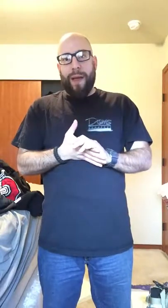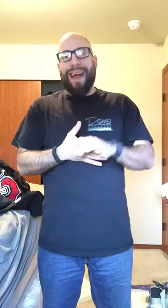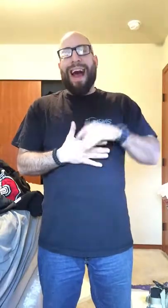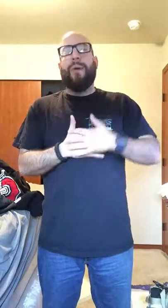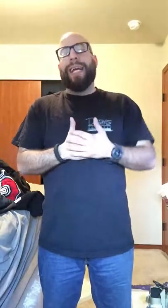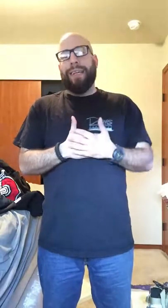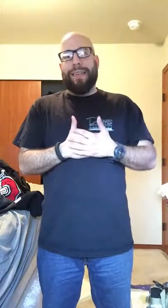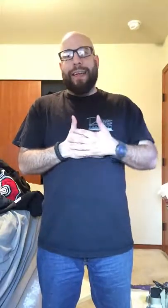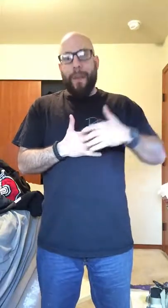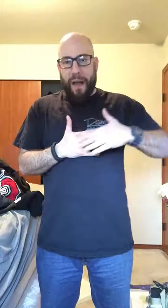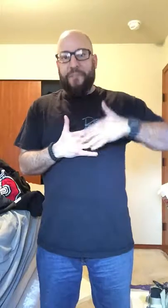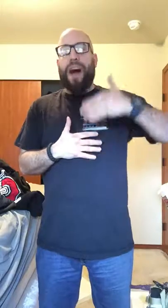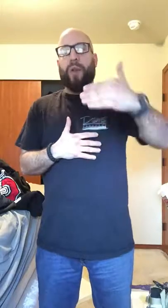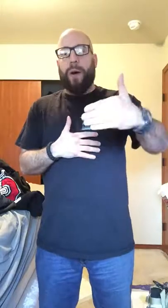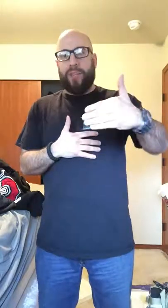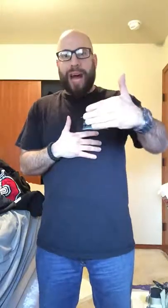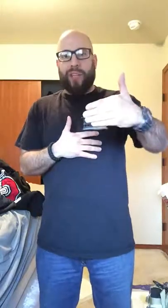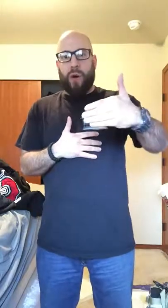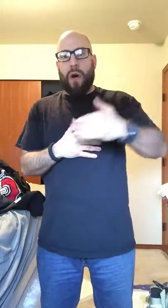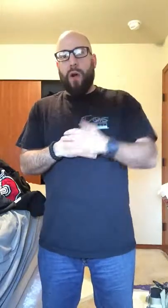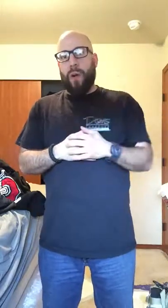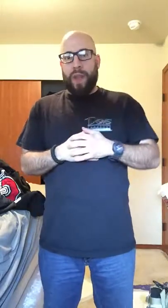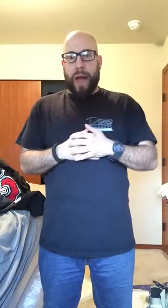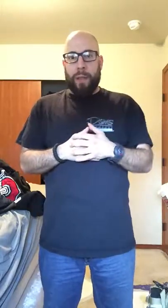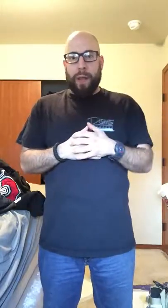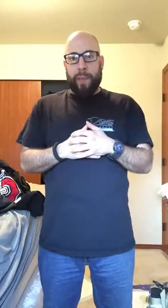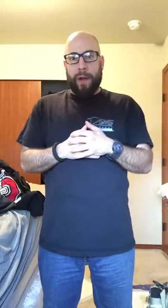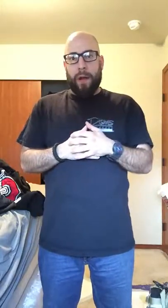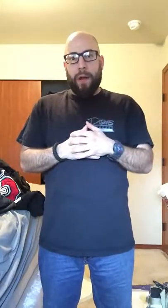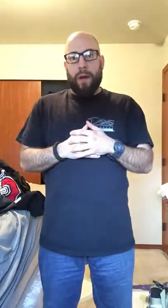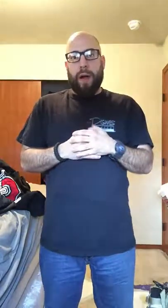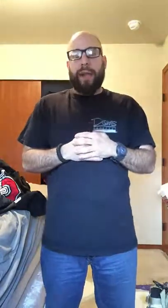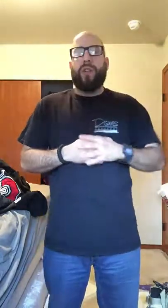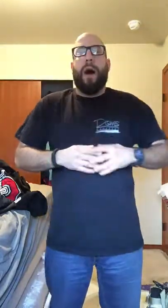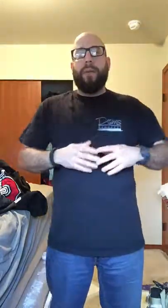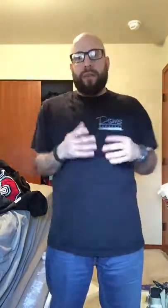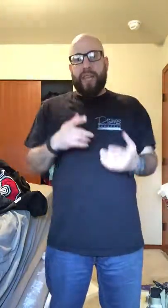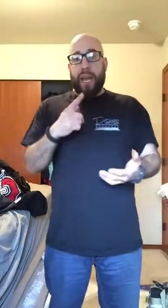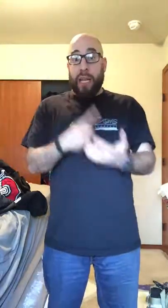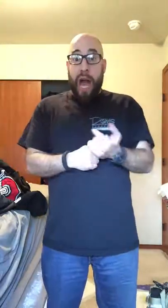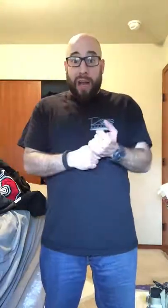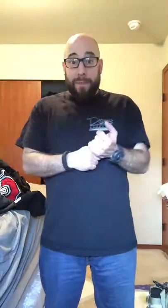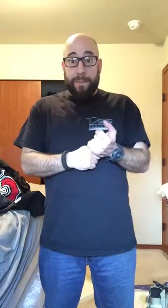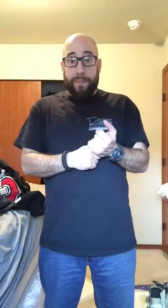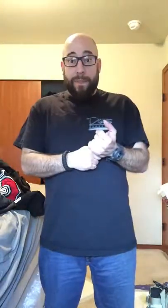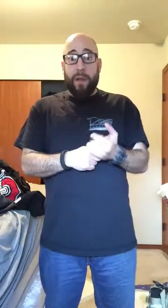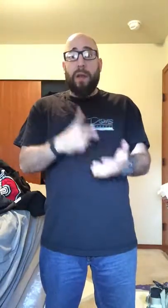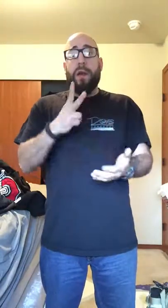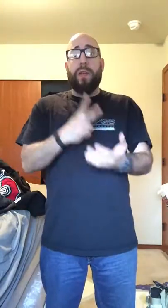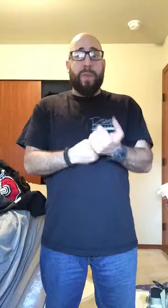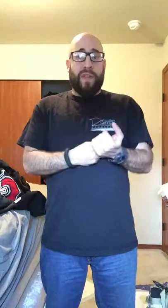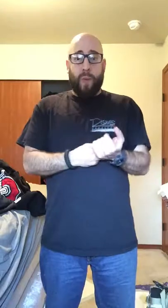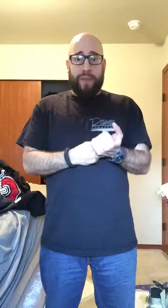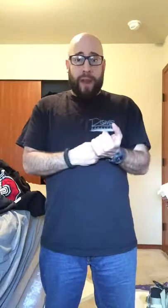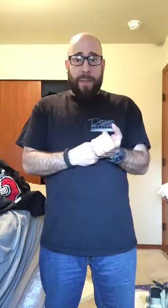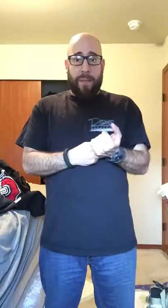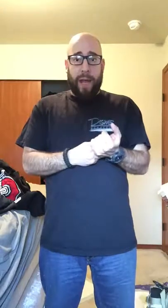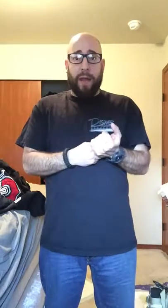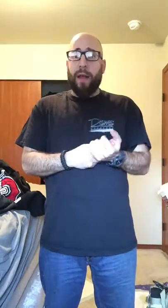and how easy my follow-up shots are with a 9mm. Okay, so I would say Glock, Smith & Wesson M&P.